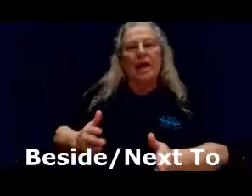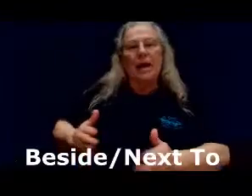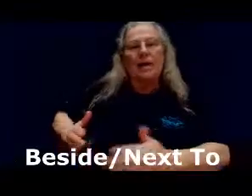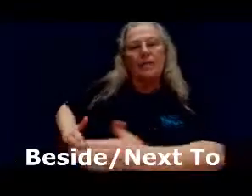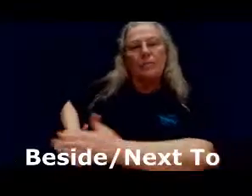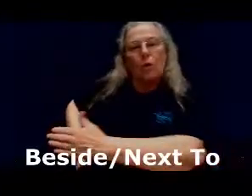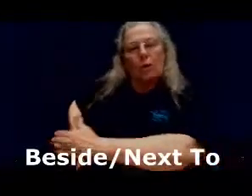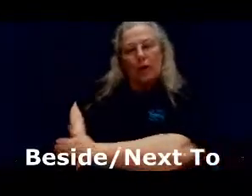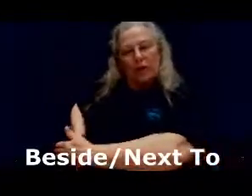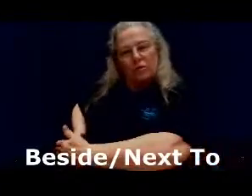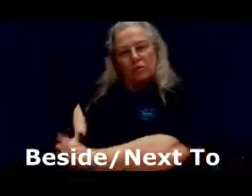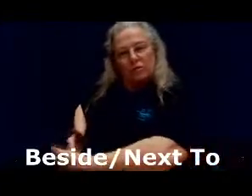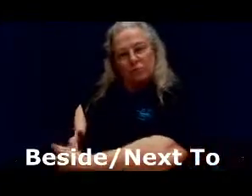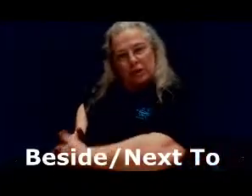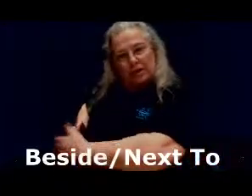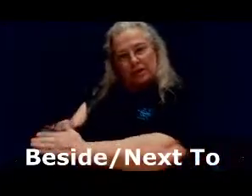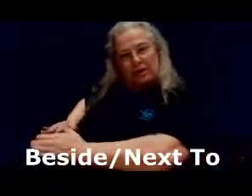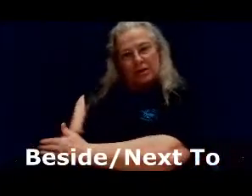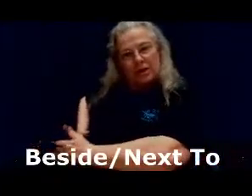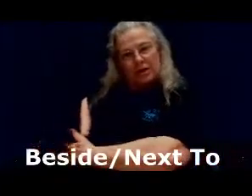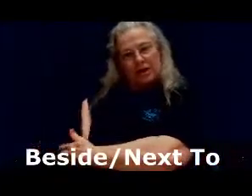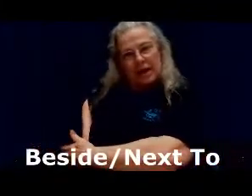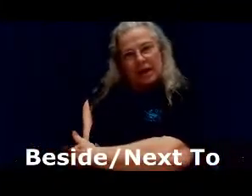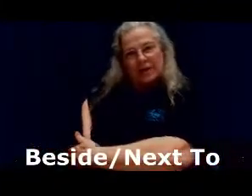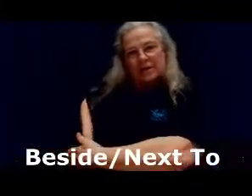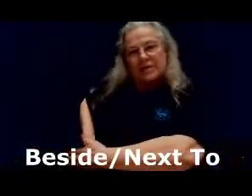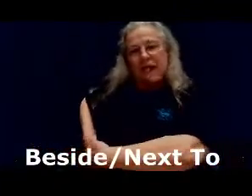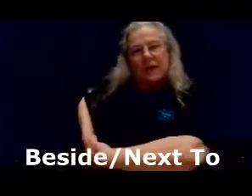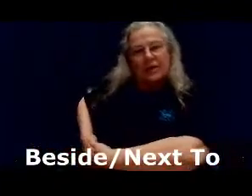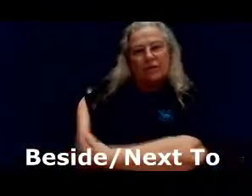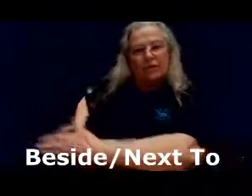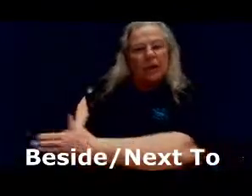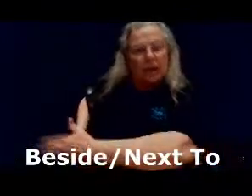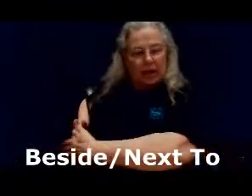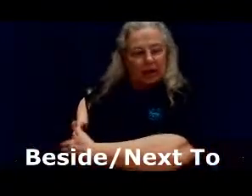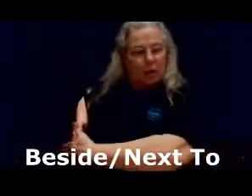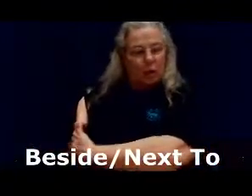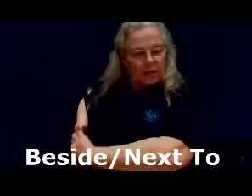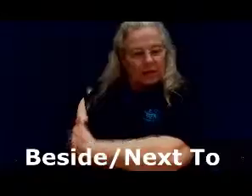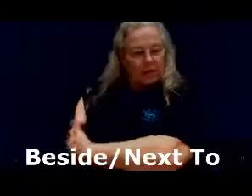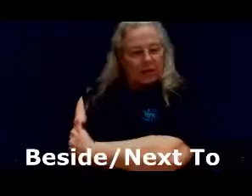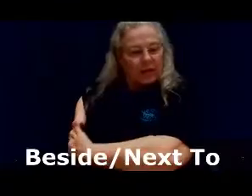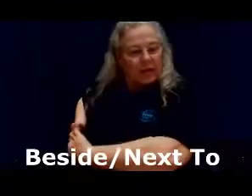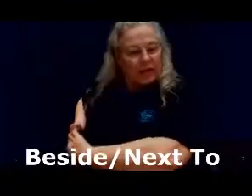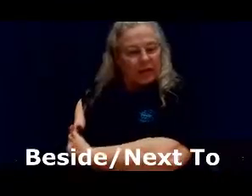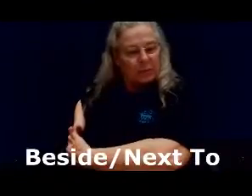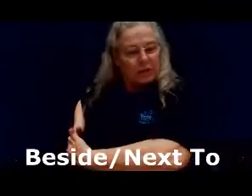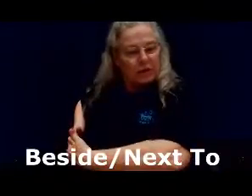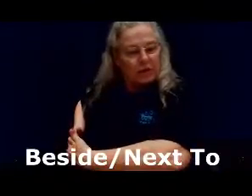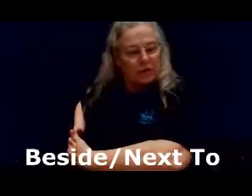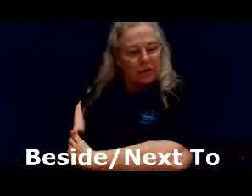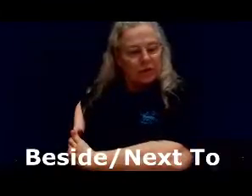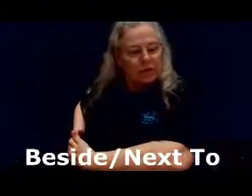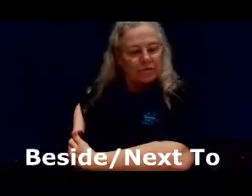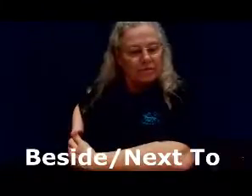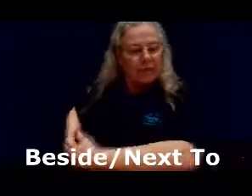Beside, and you just are designating the side of you. He walks in this position.